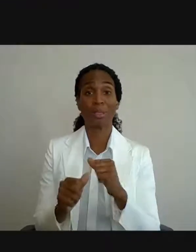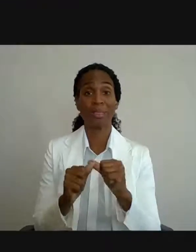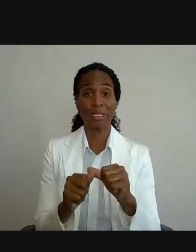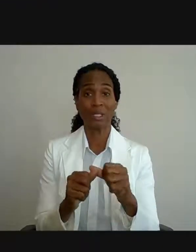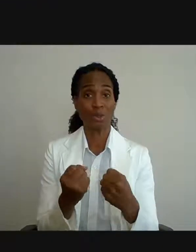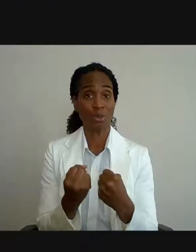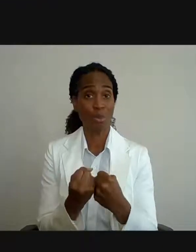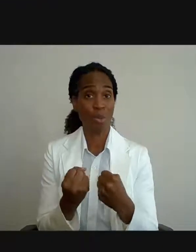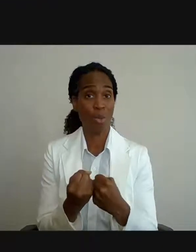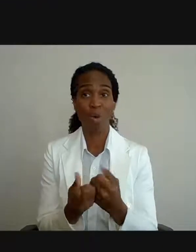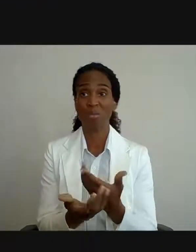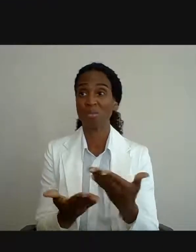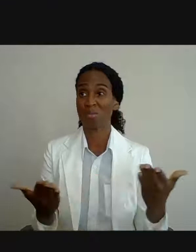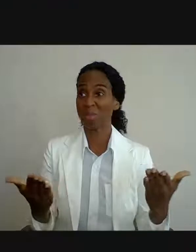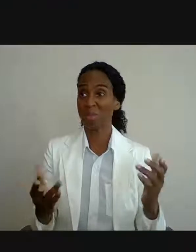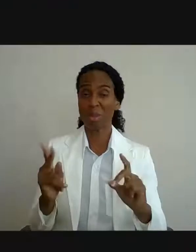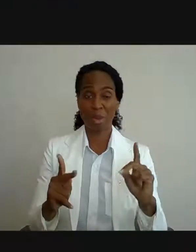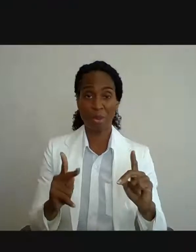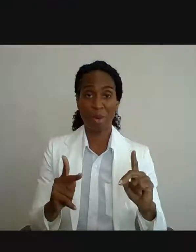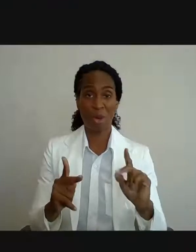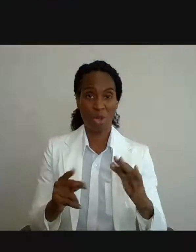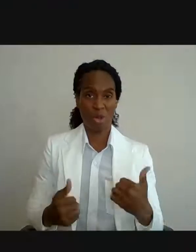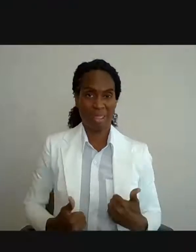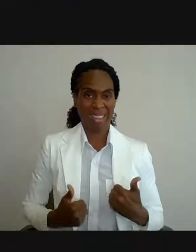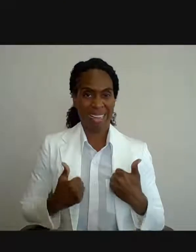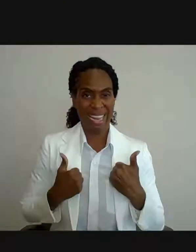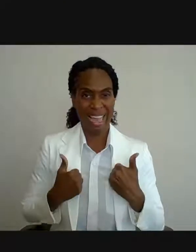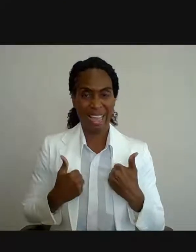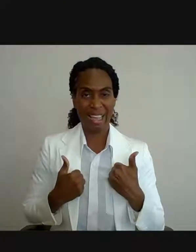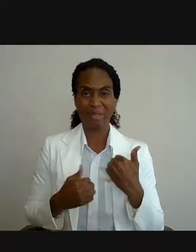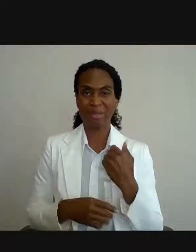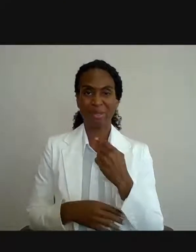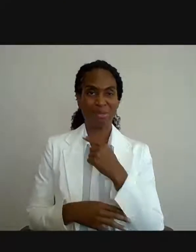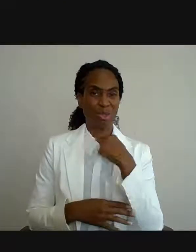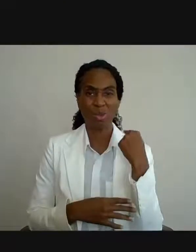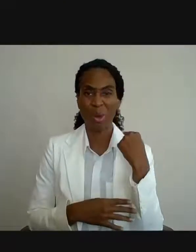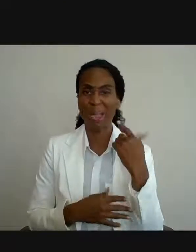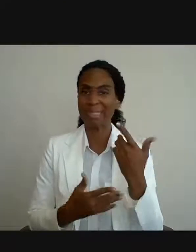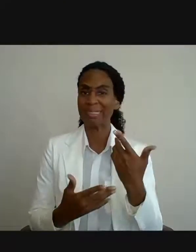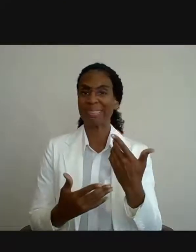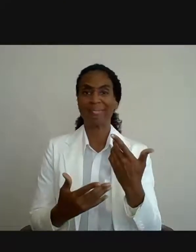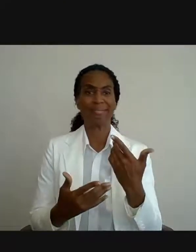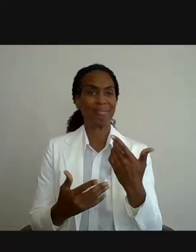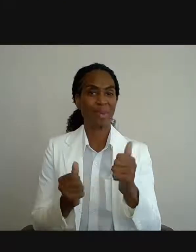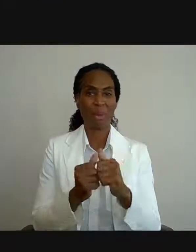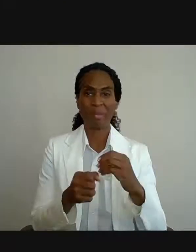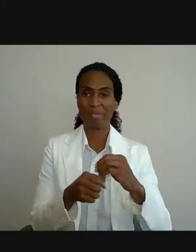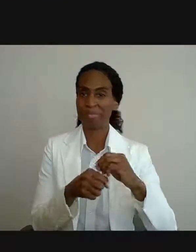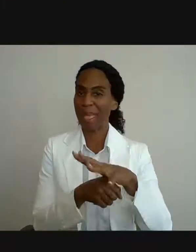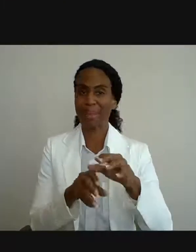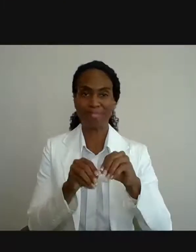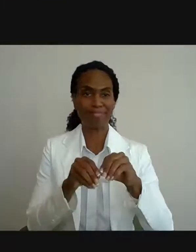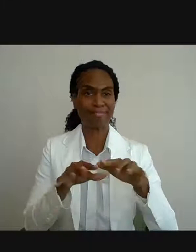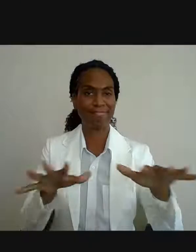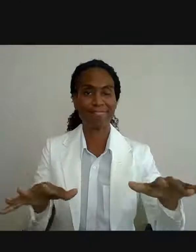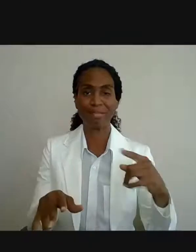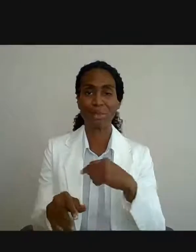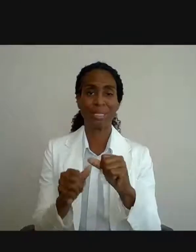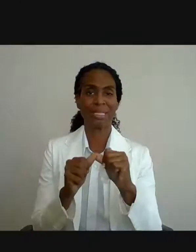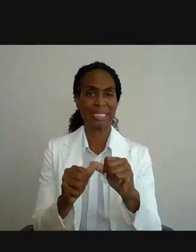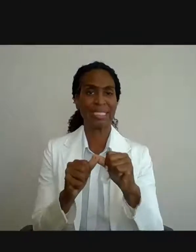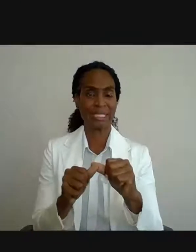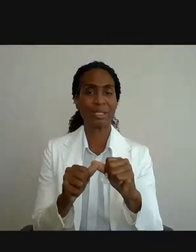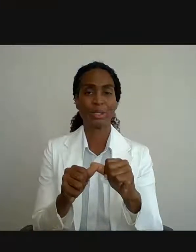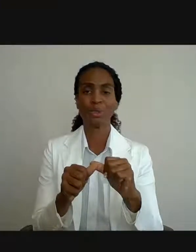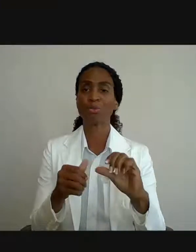support those whose livelihoods have been threatened by the pandemic. We will continue to work to address